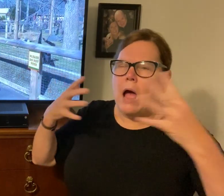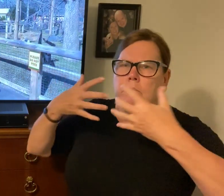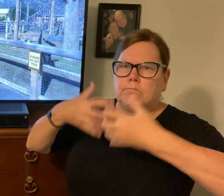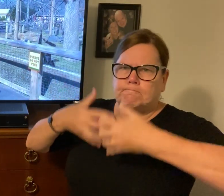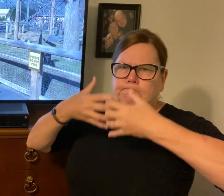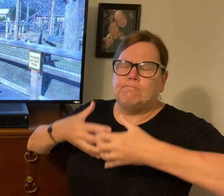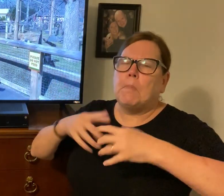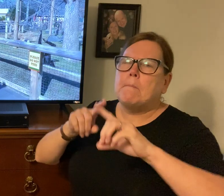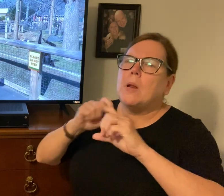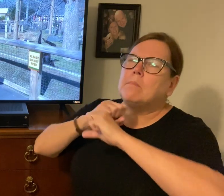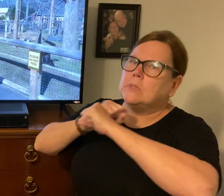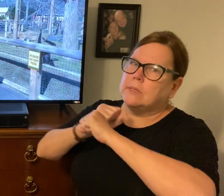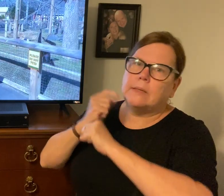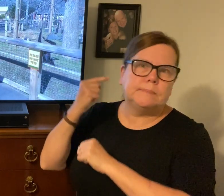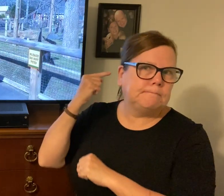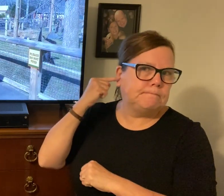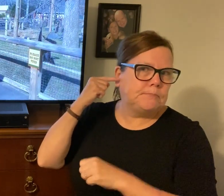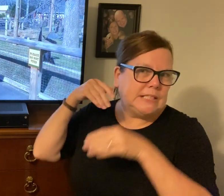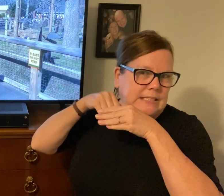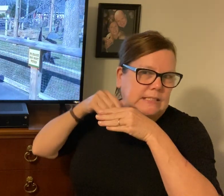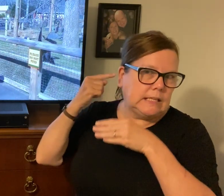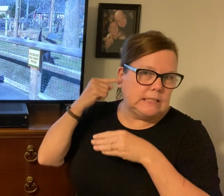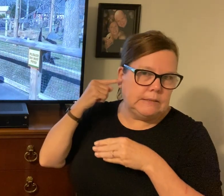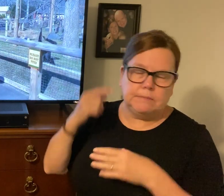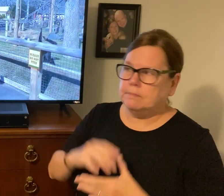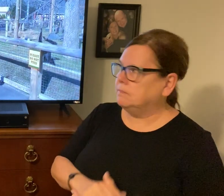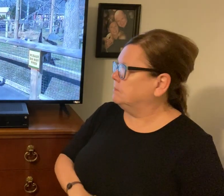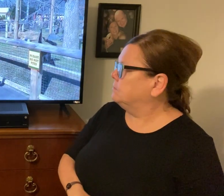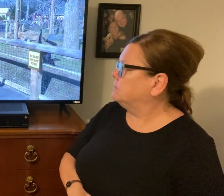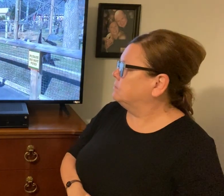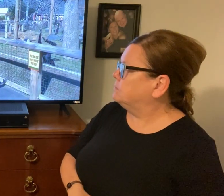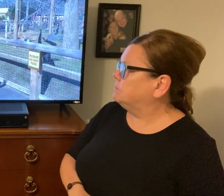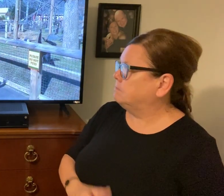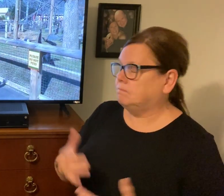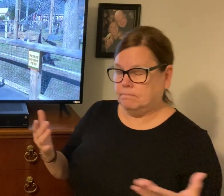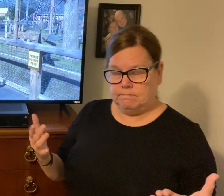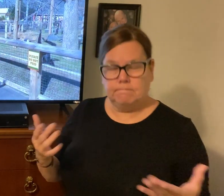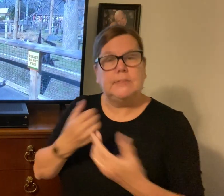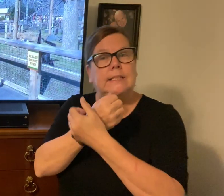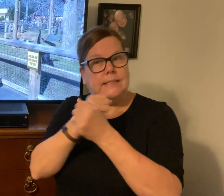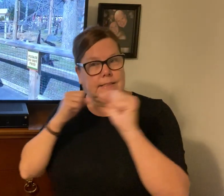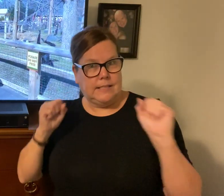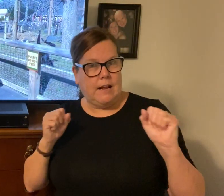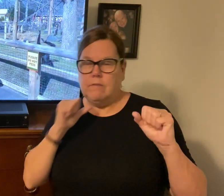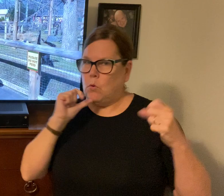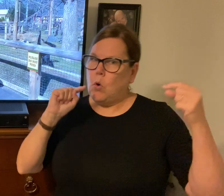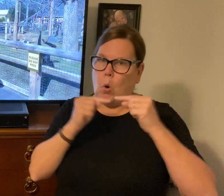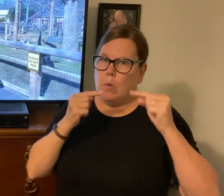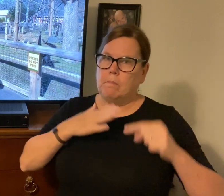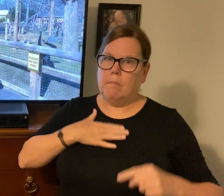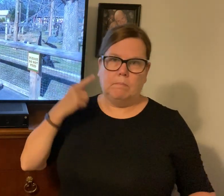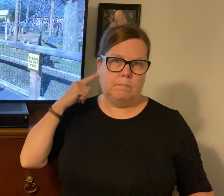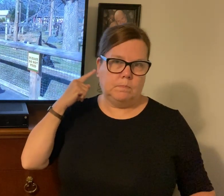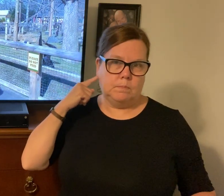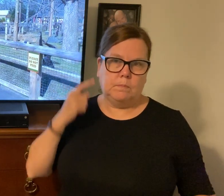keeping our eardrums safe. So I just put them on like this, and that makes it so that they don't hurt my ears.